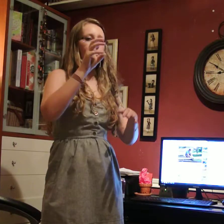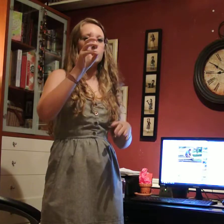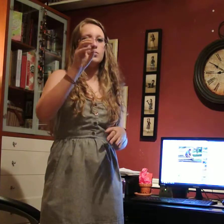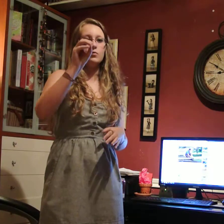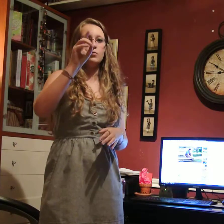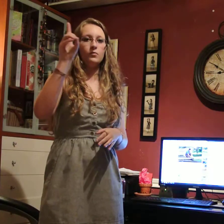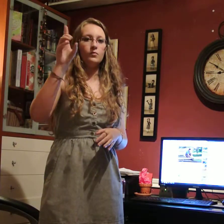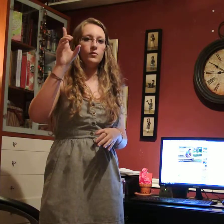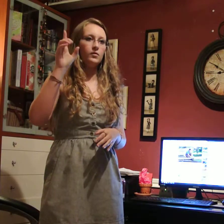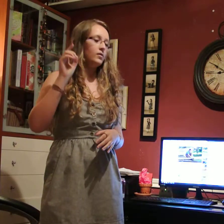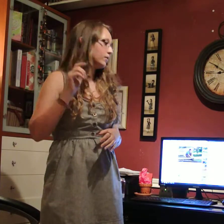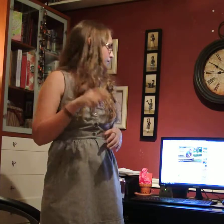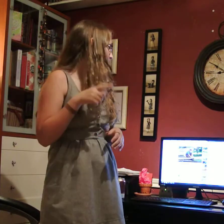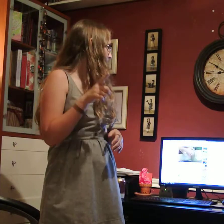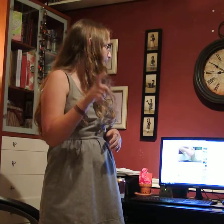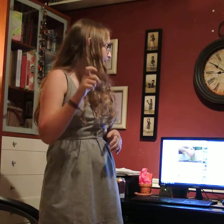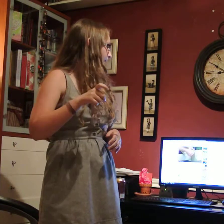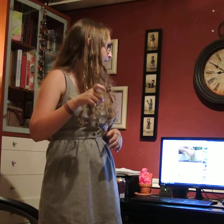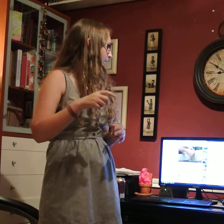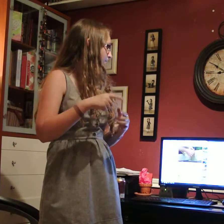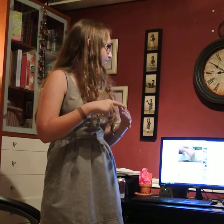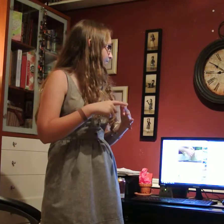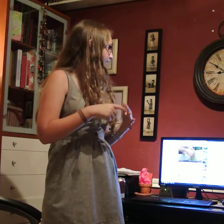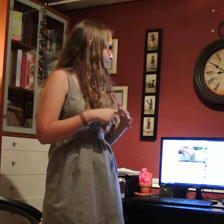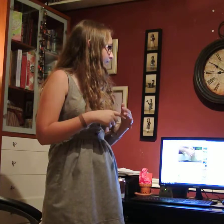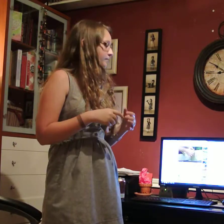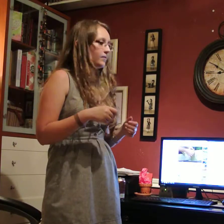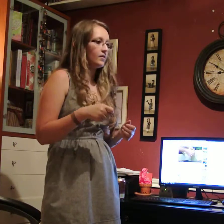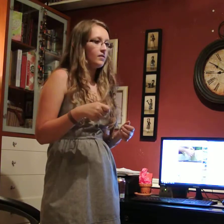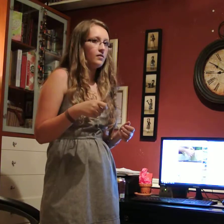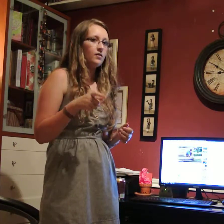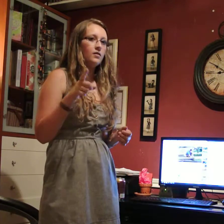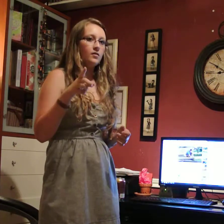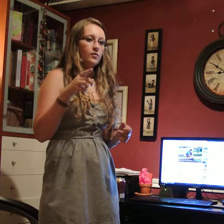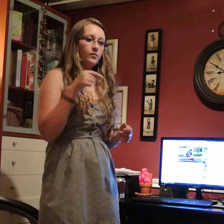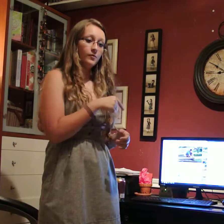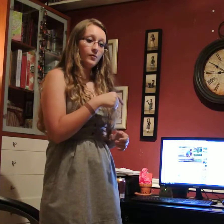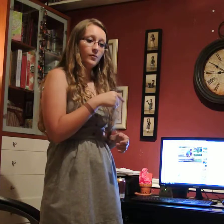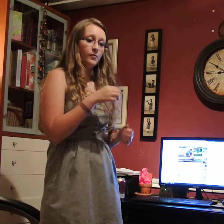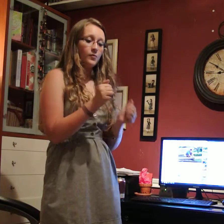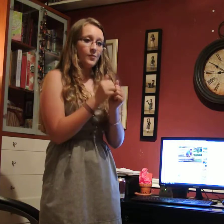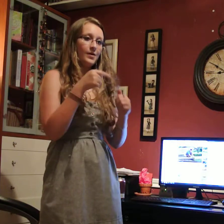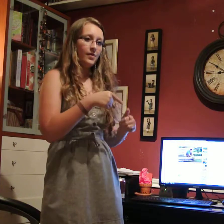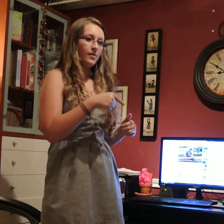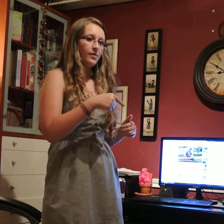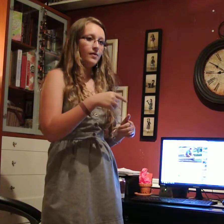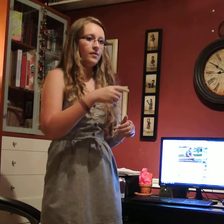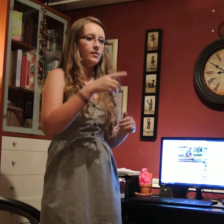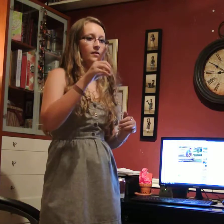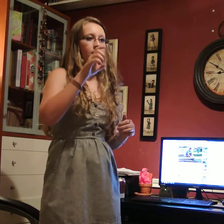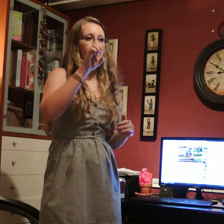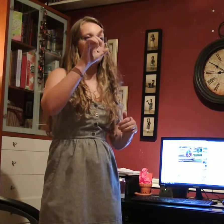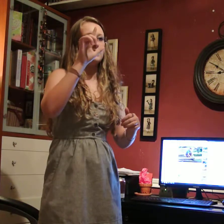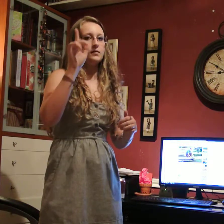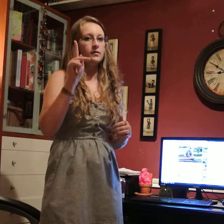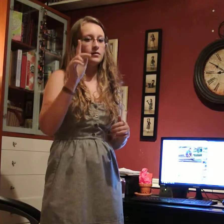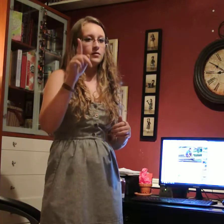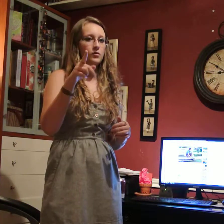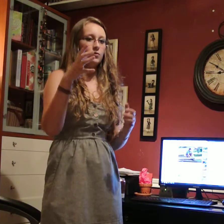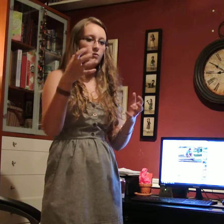this particular deck, we want our finishing height to come just below this retaining wall here. That's our reference point. So our bearer height needs to be